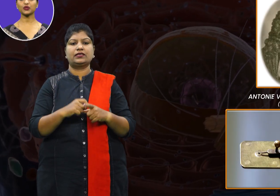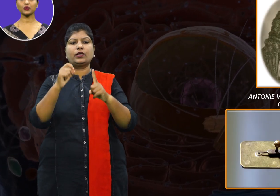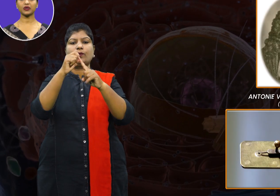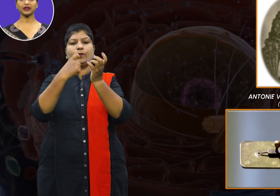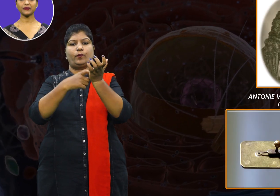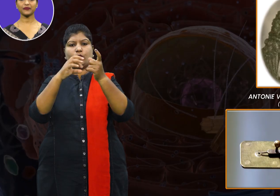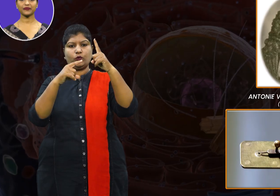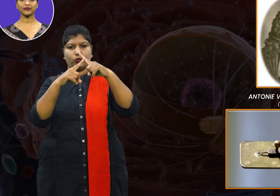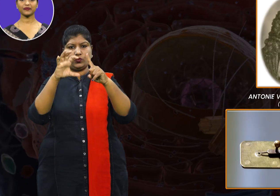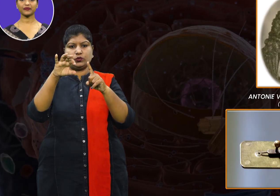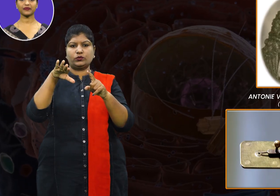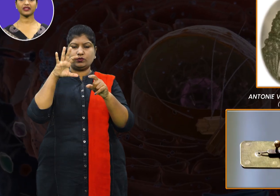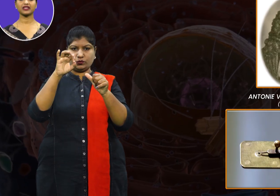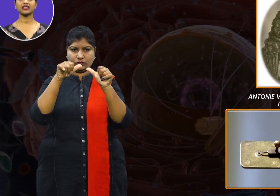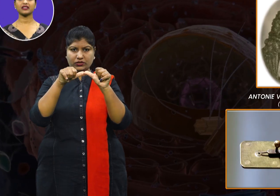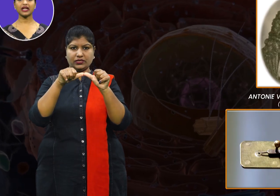protozoa,